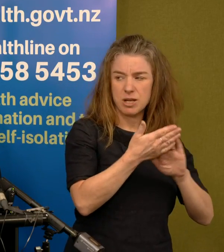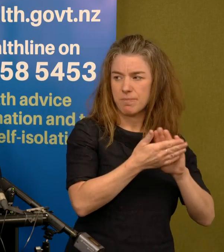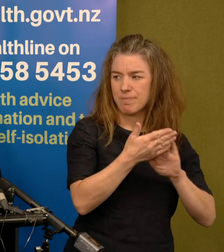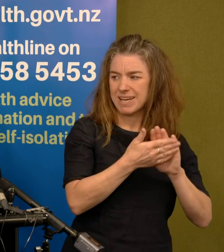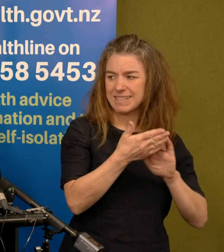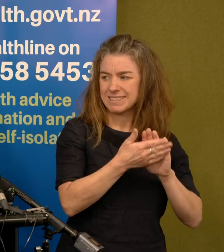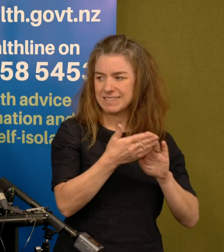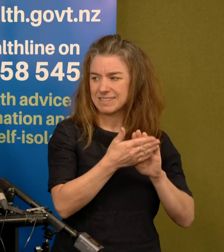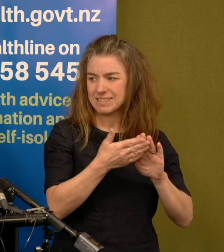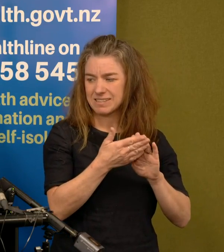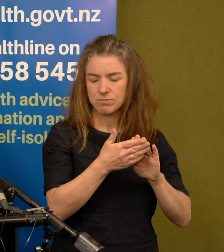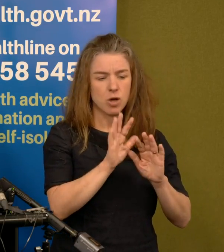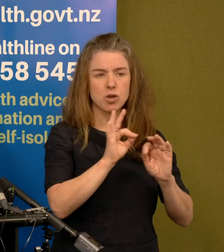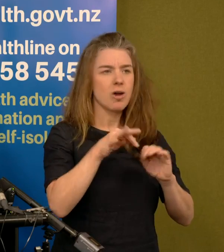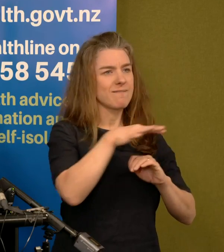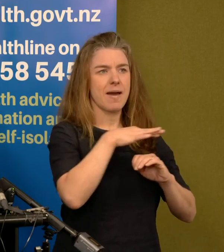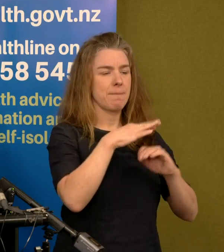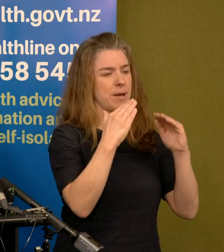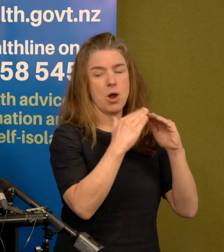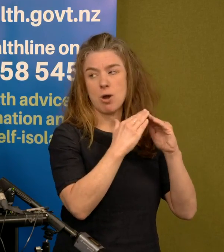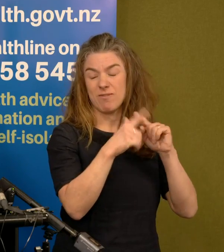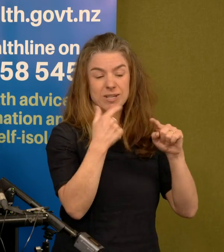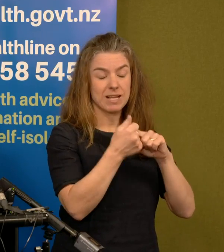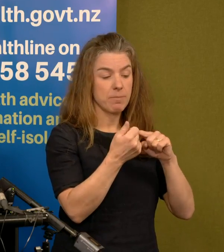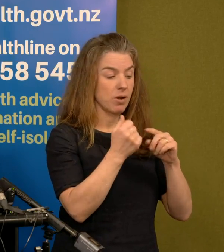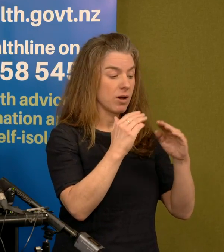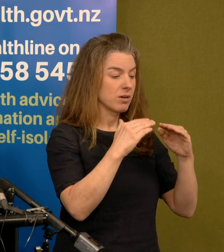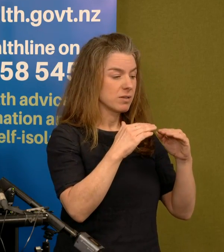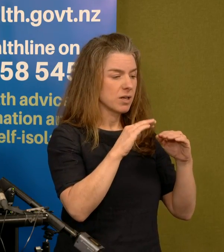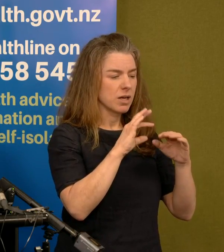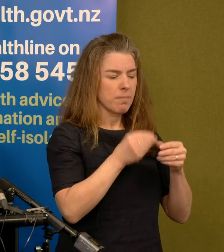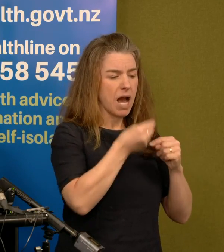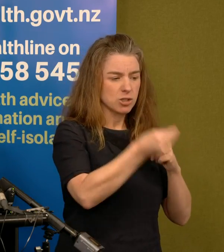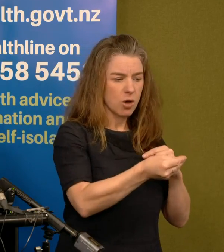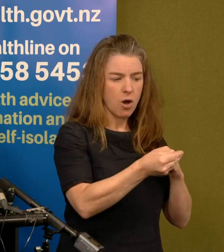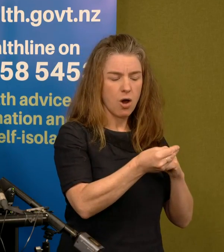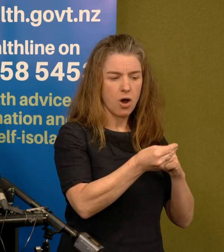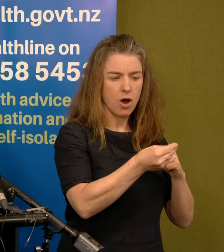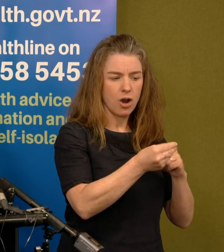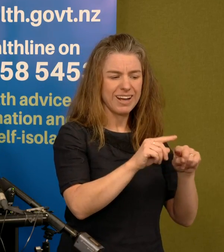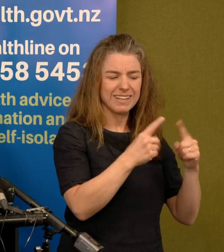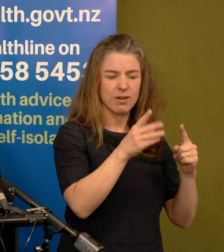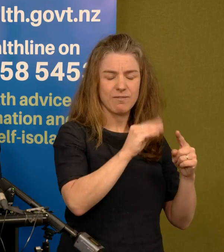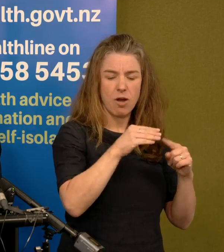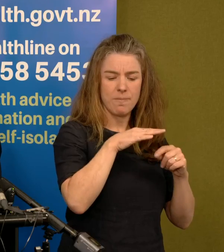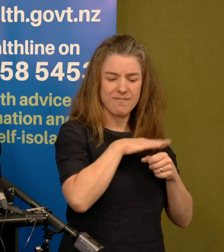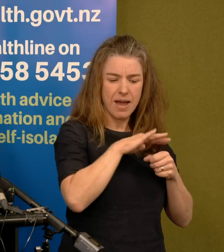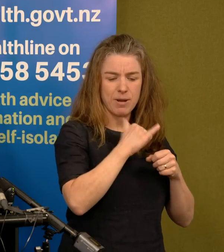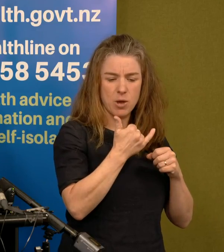the setting, where, so for example, outside of the home, outside of the workplace, where in particular you may not